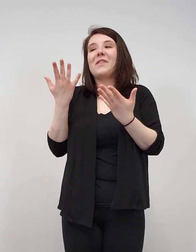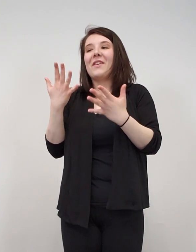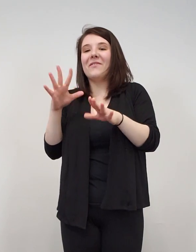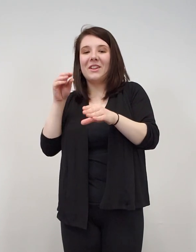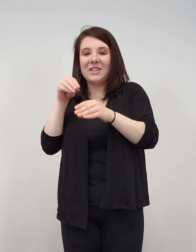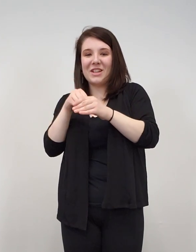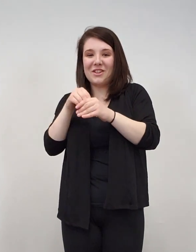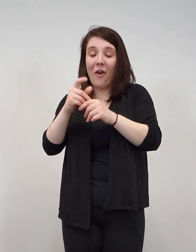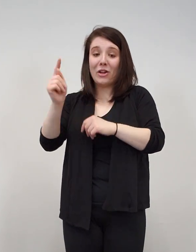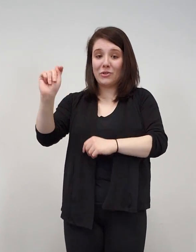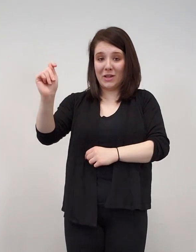too much.